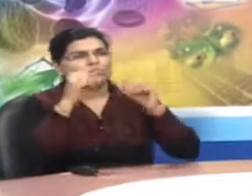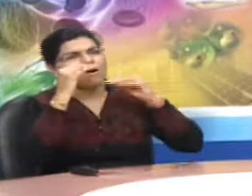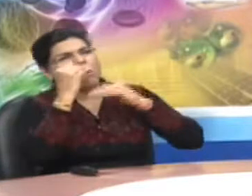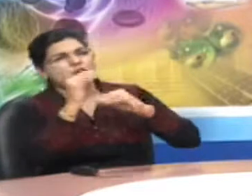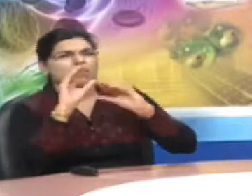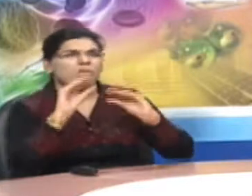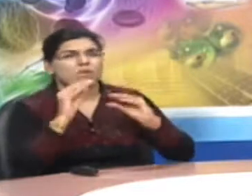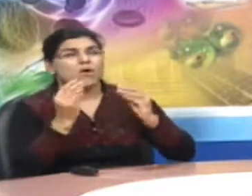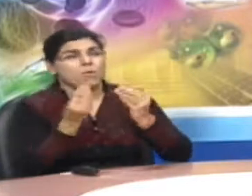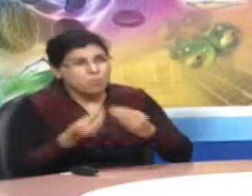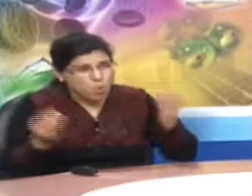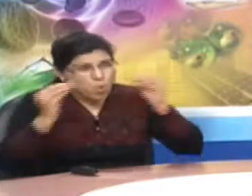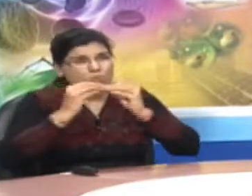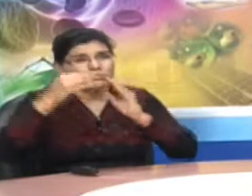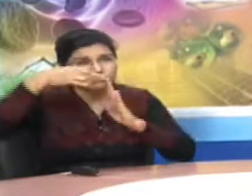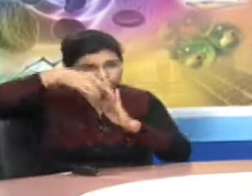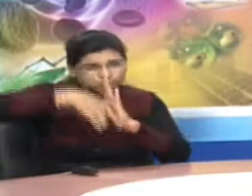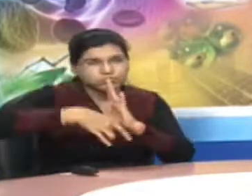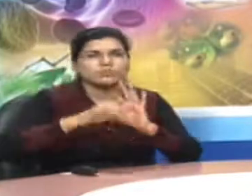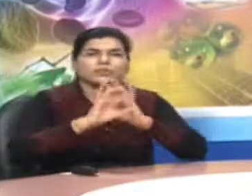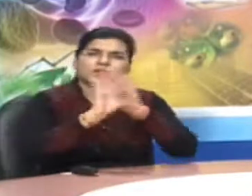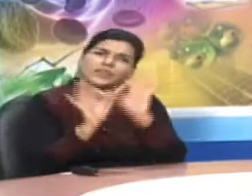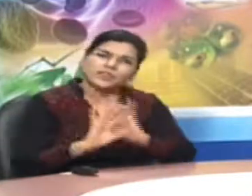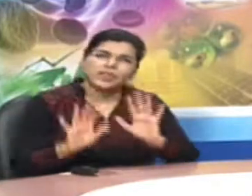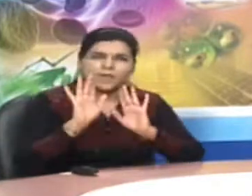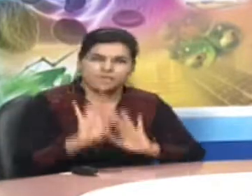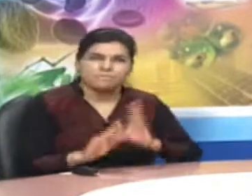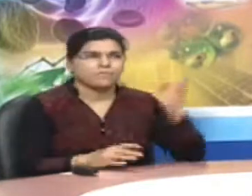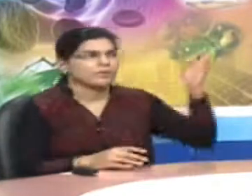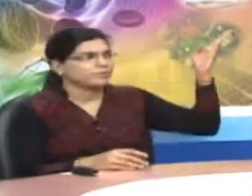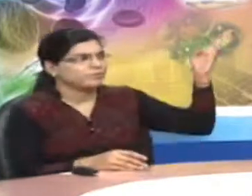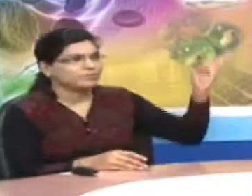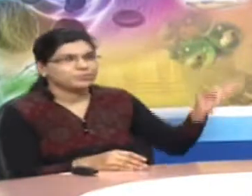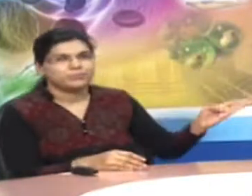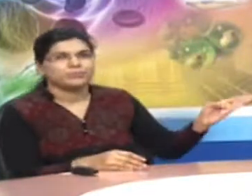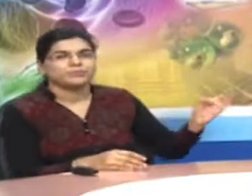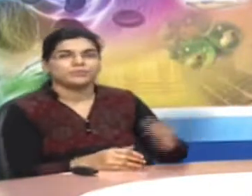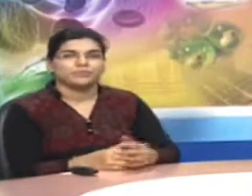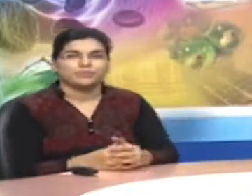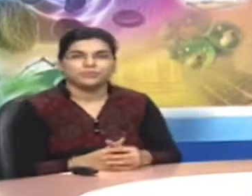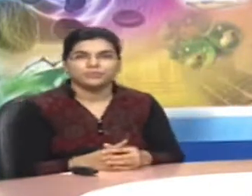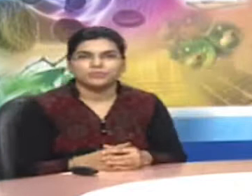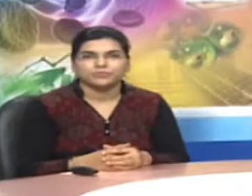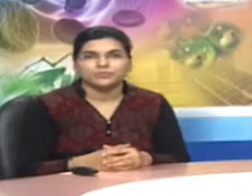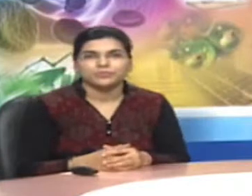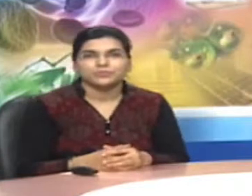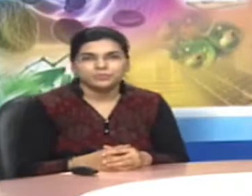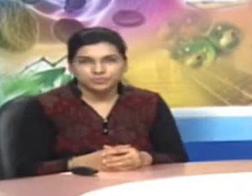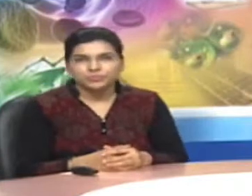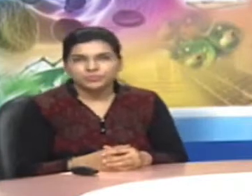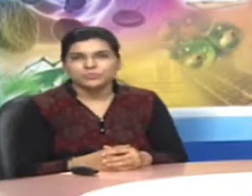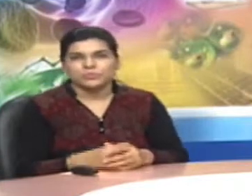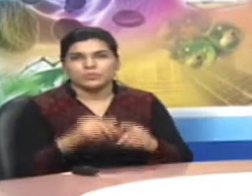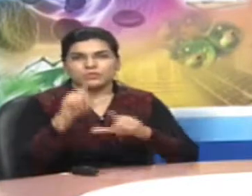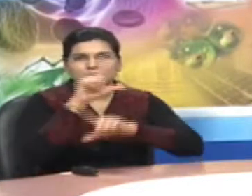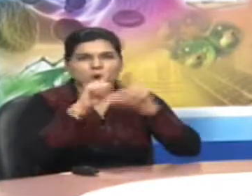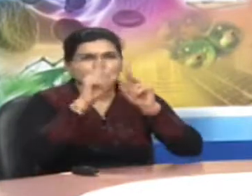Font dialog box. So in font dialog box, if you want to add different font color